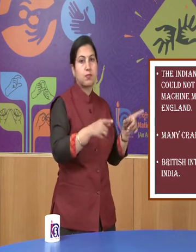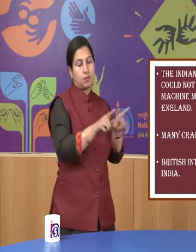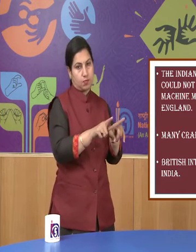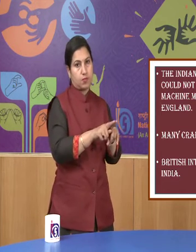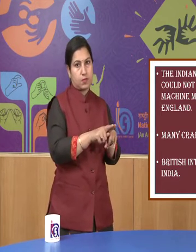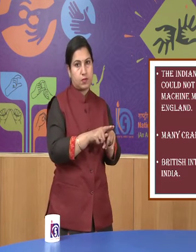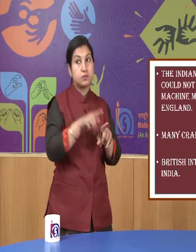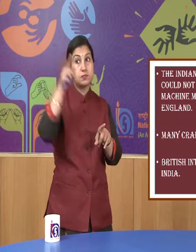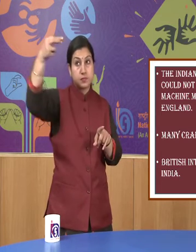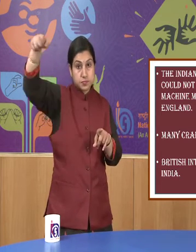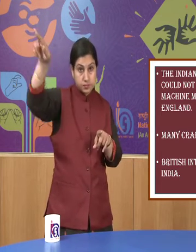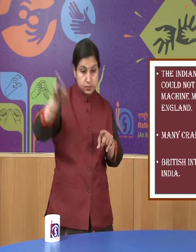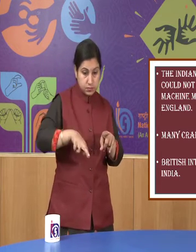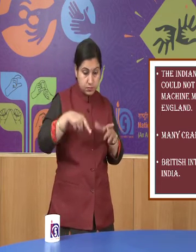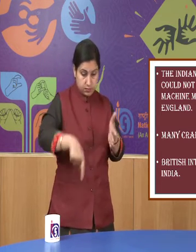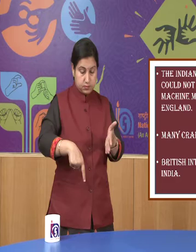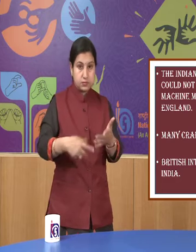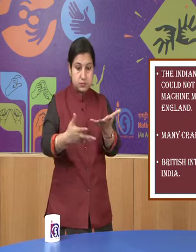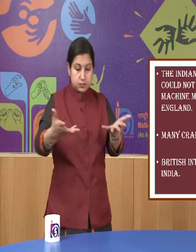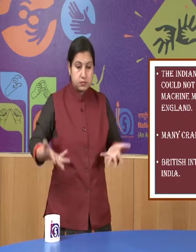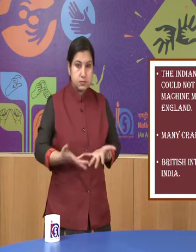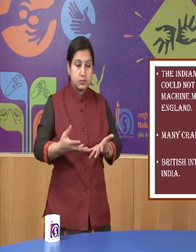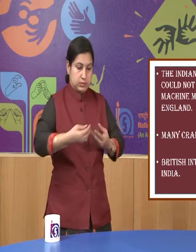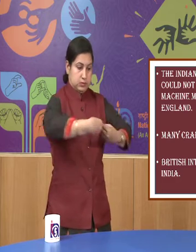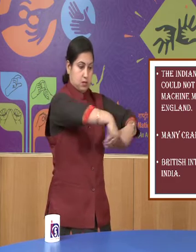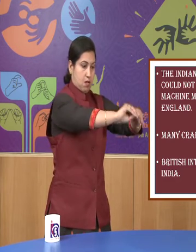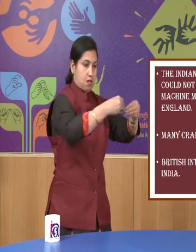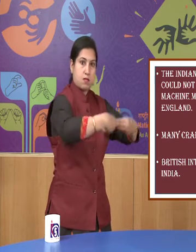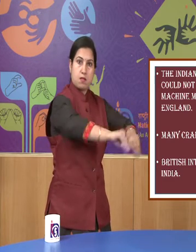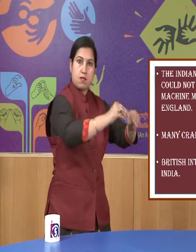as the British sent Indian raw materials to their country.